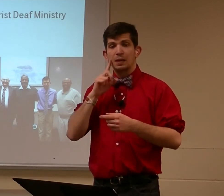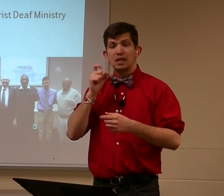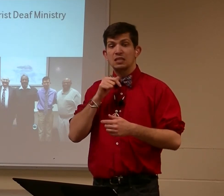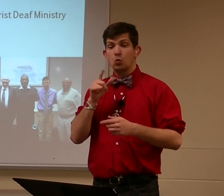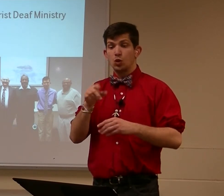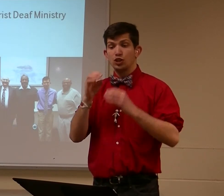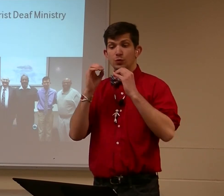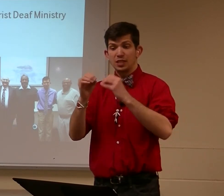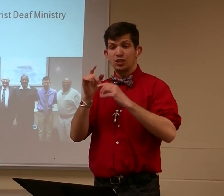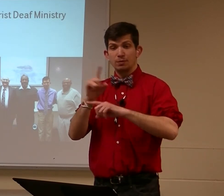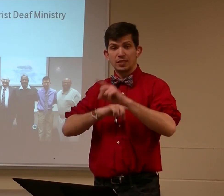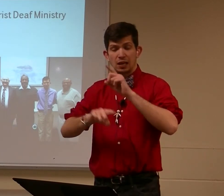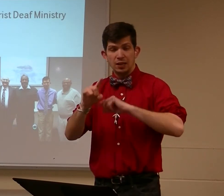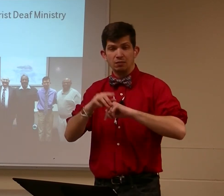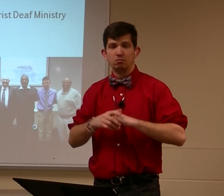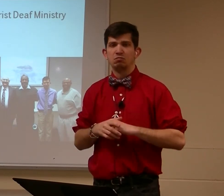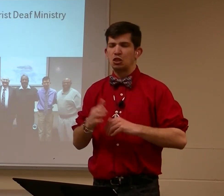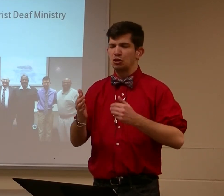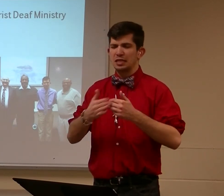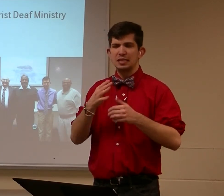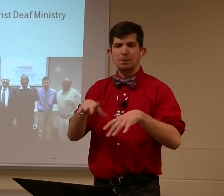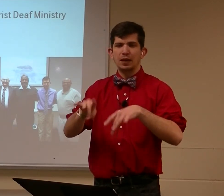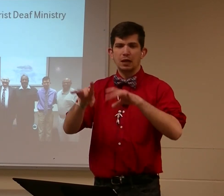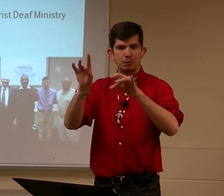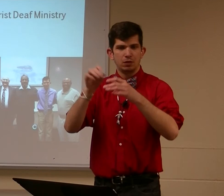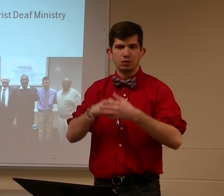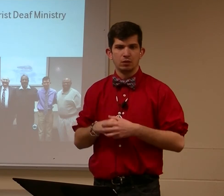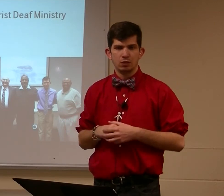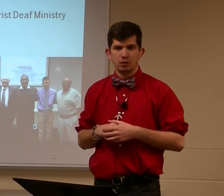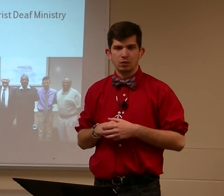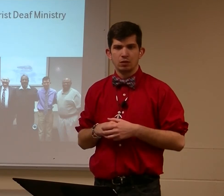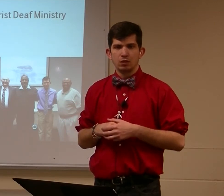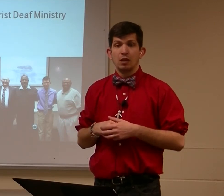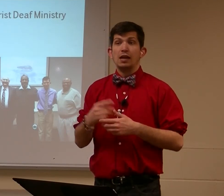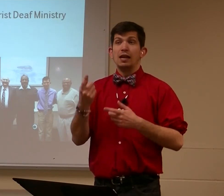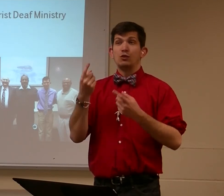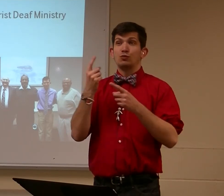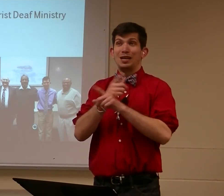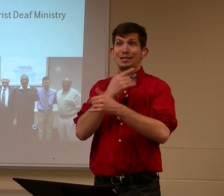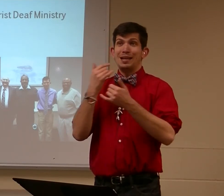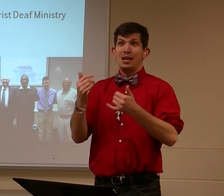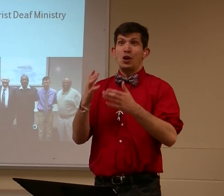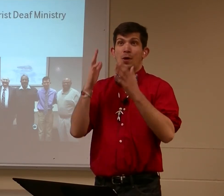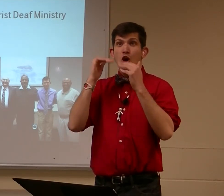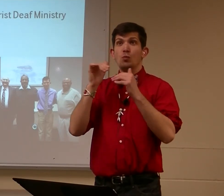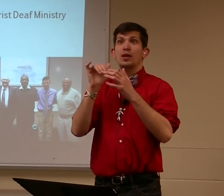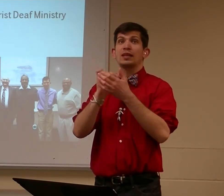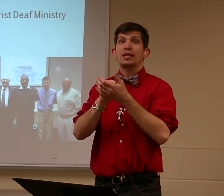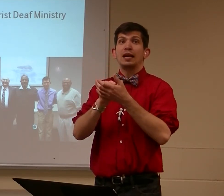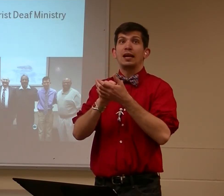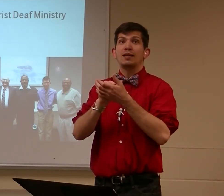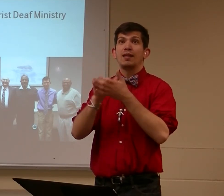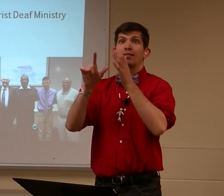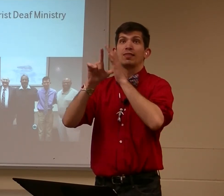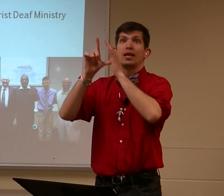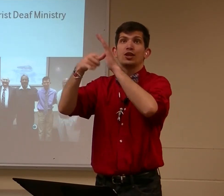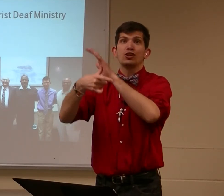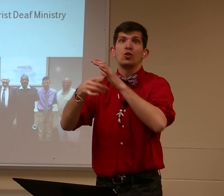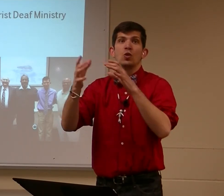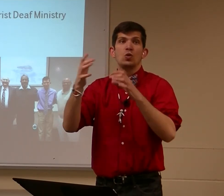Because once you teach them sign, they're easy to pick up. And right now, I'm hoping that later